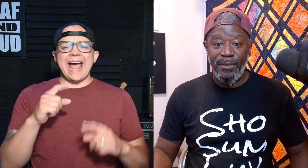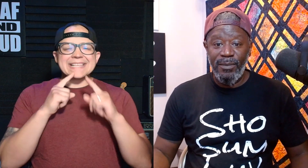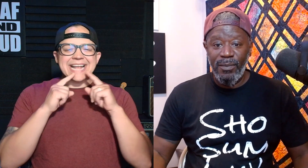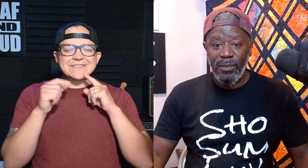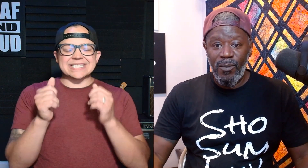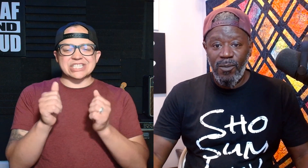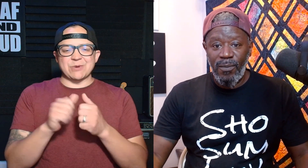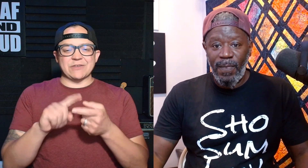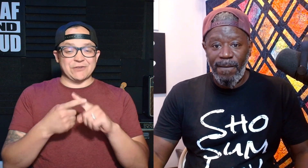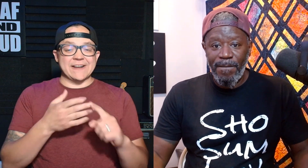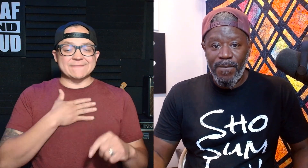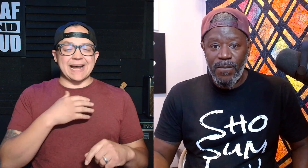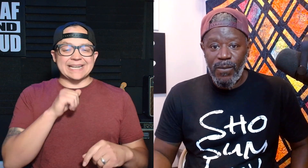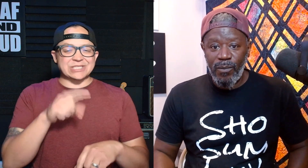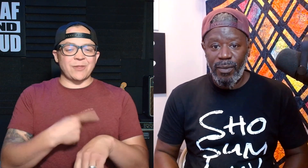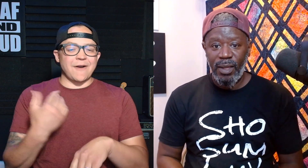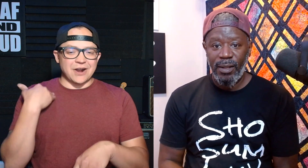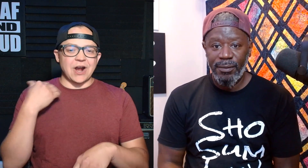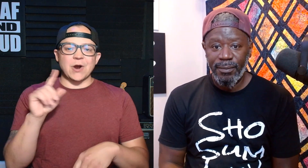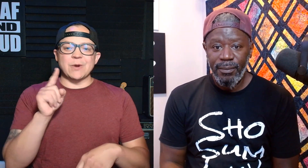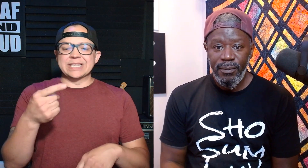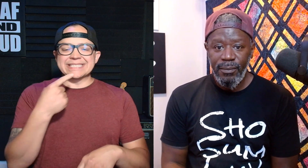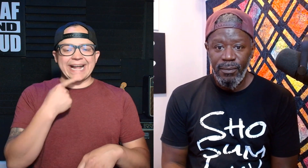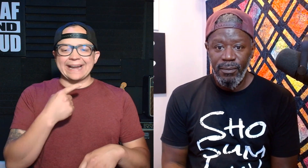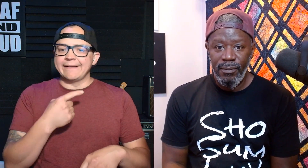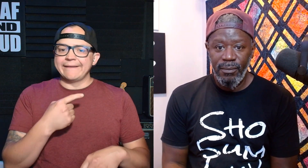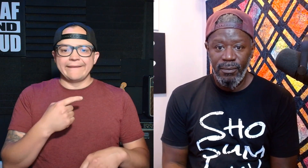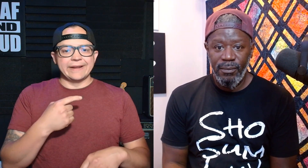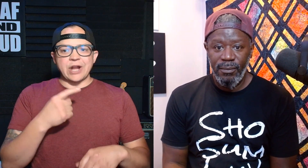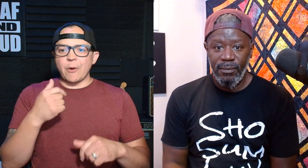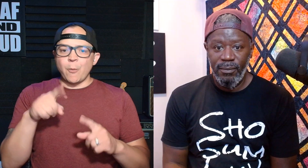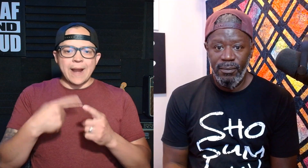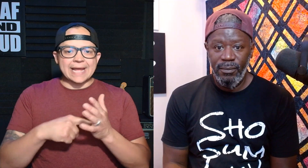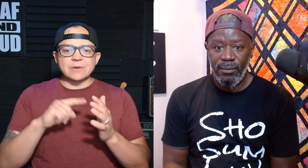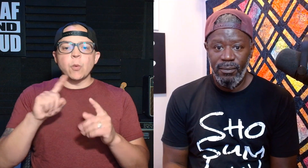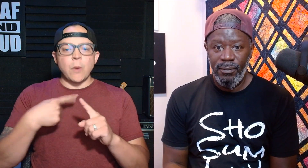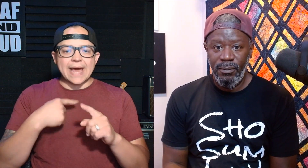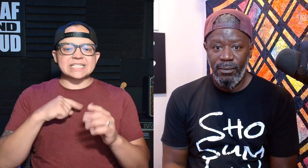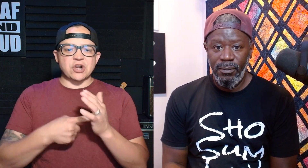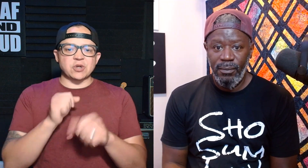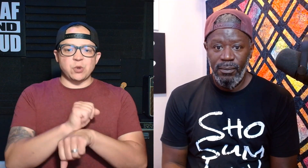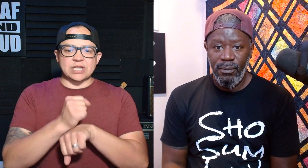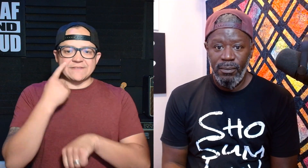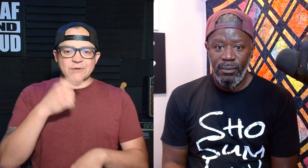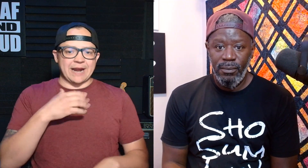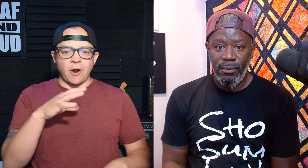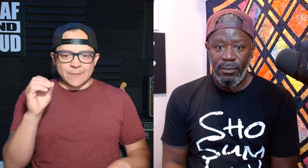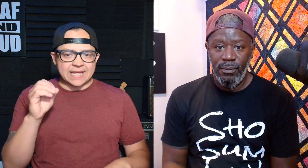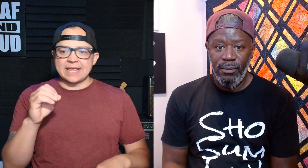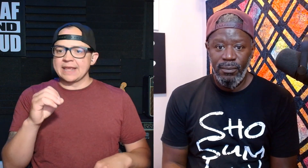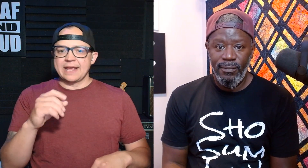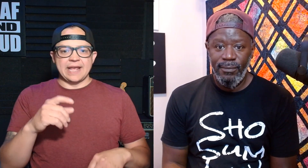Yeah. I had this conversation with a friend of mine not too long ago where he said, you know, when I started working for